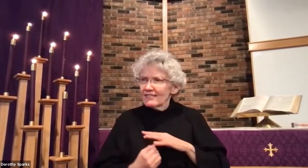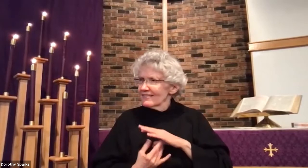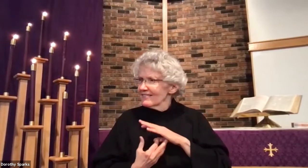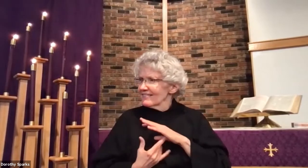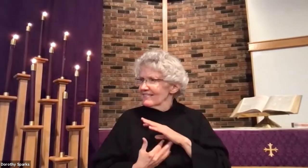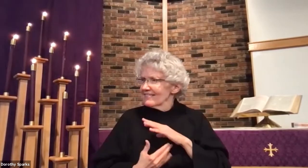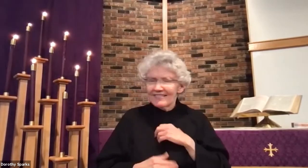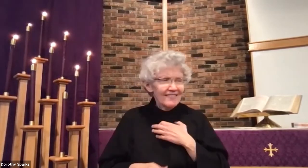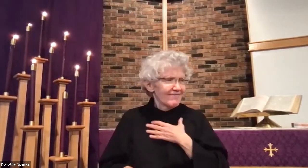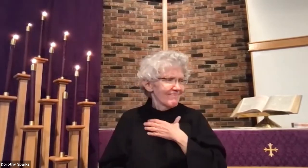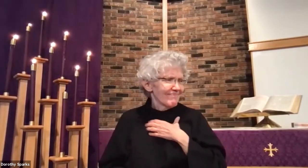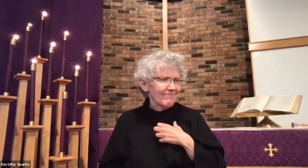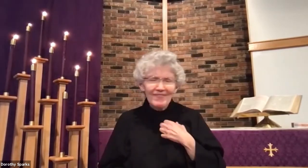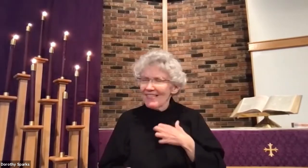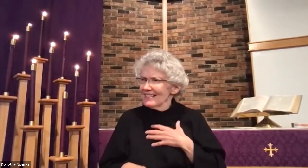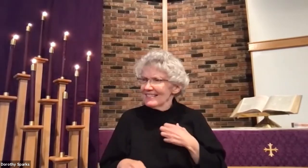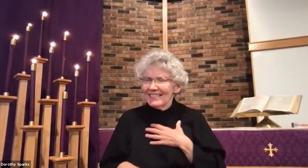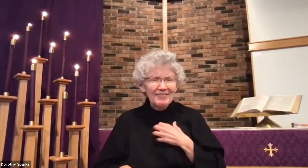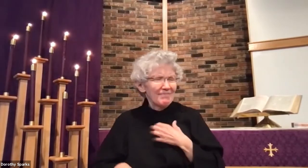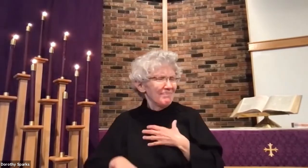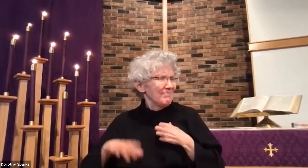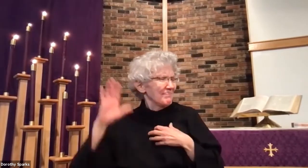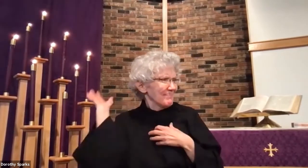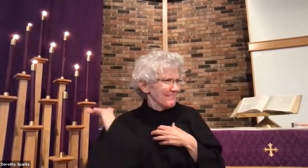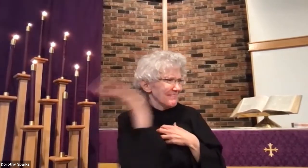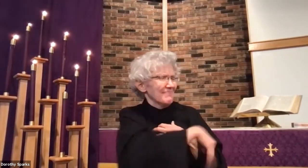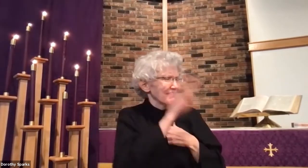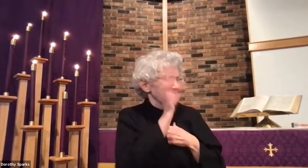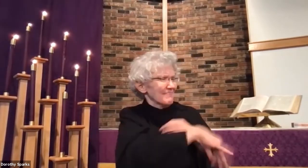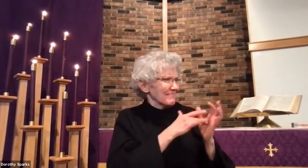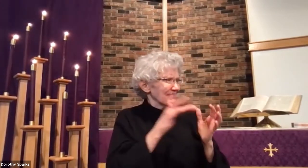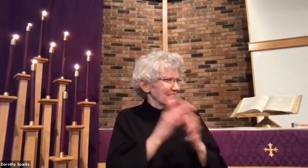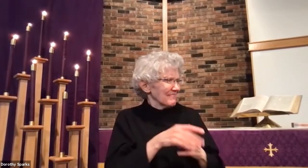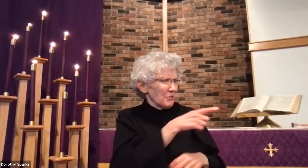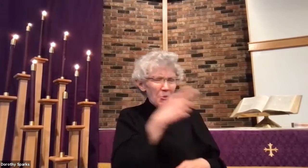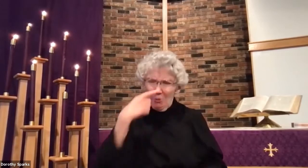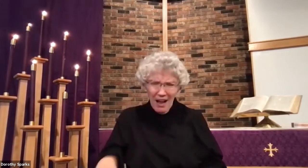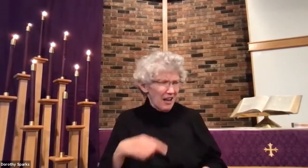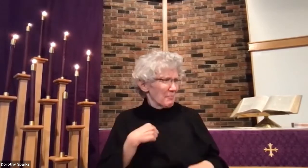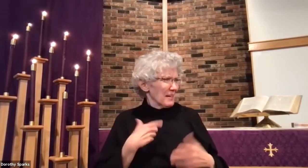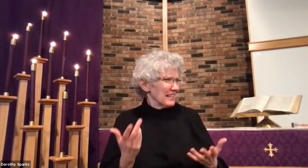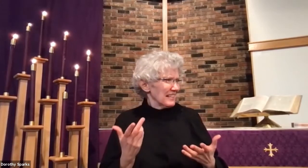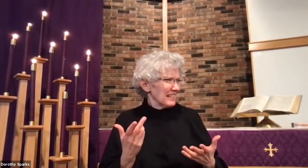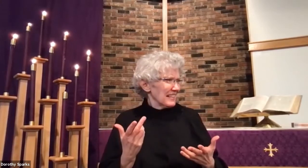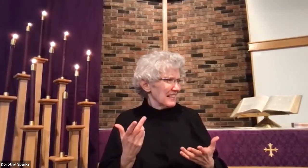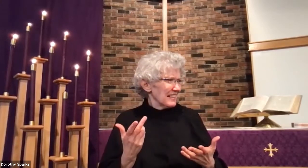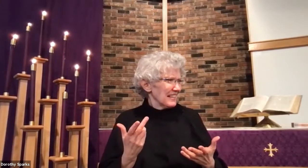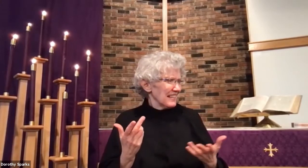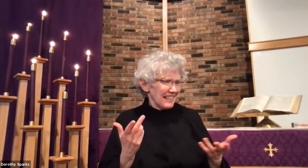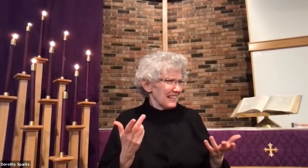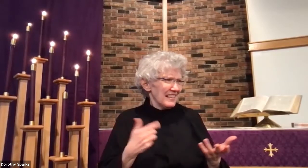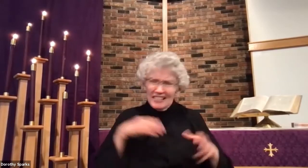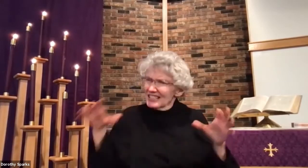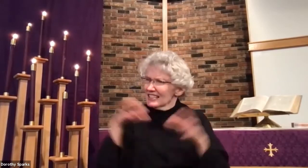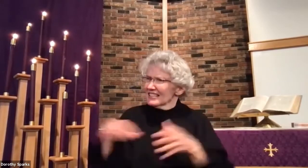were traveling, they went into a town, and a woman named Martha let Jesus stay at their house. Martha had a